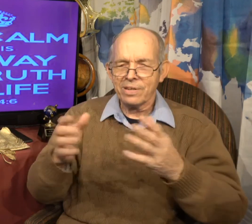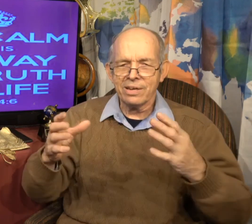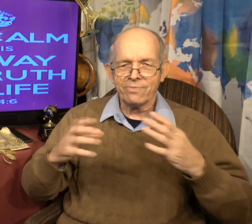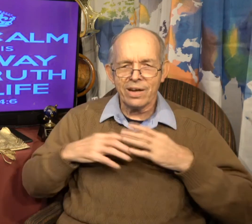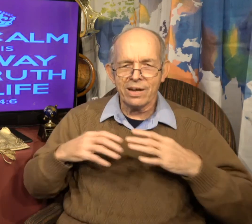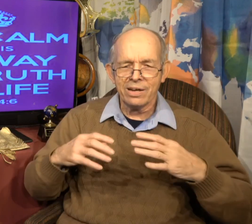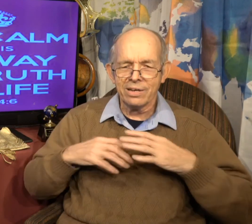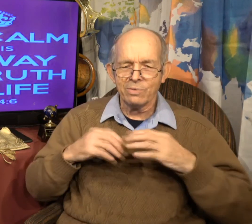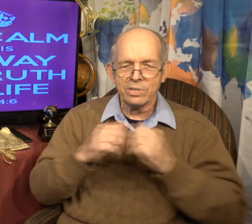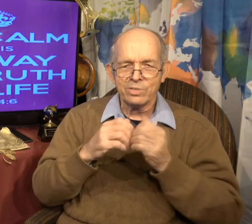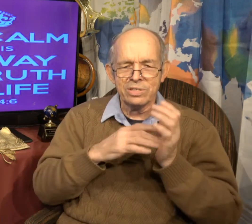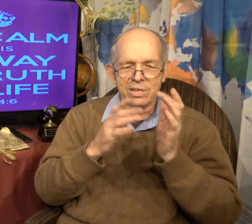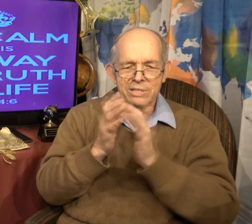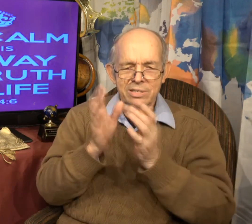hip and rest is it.